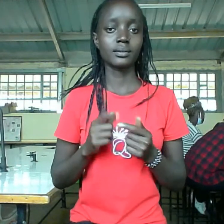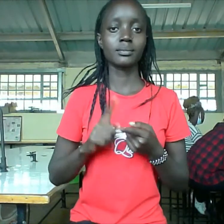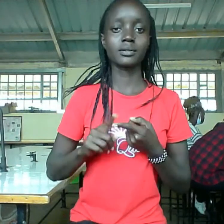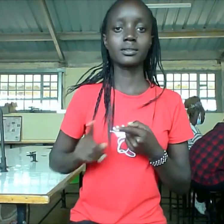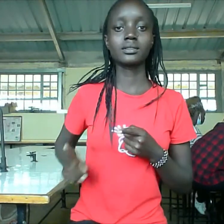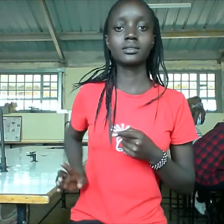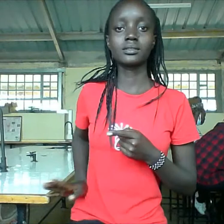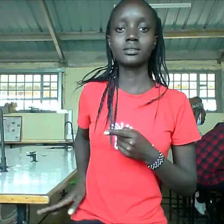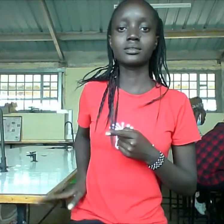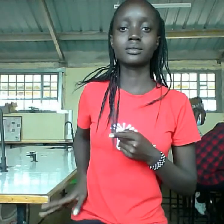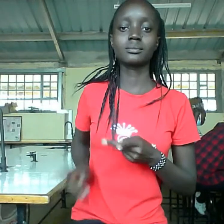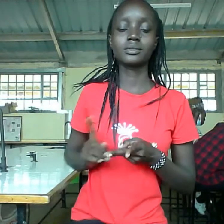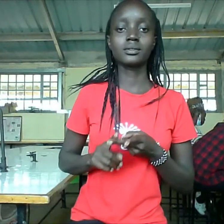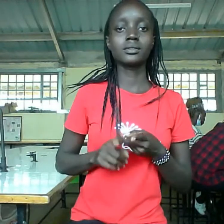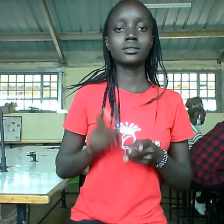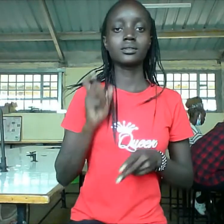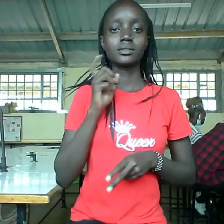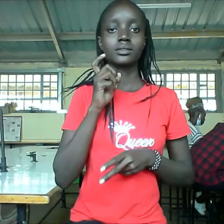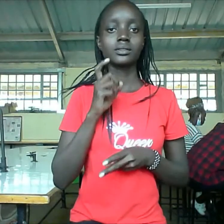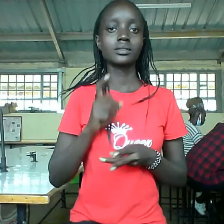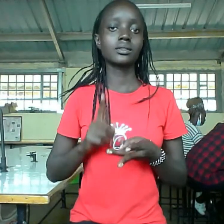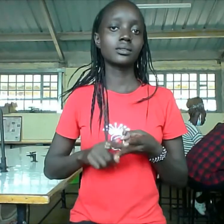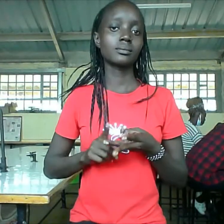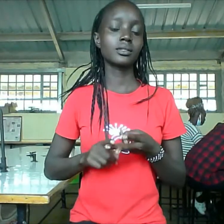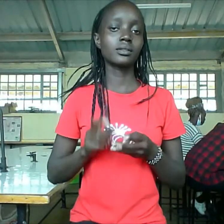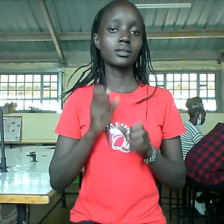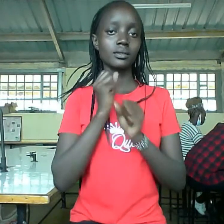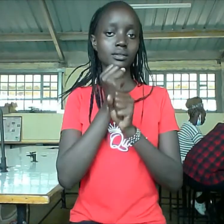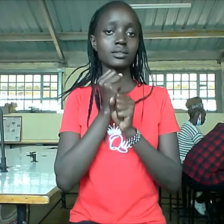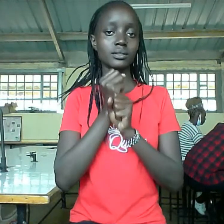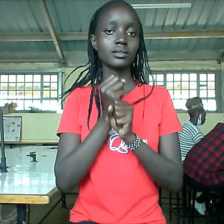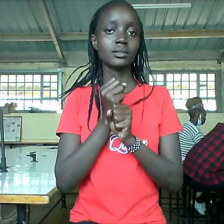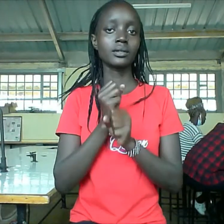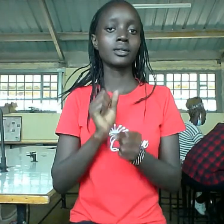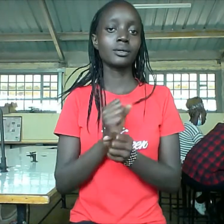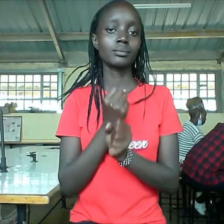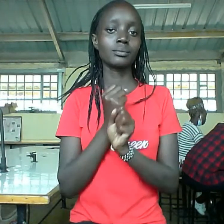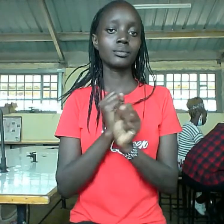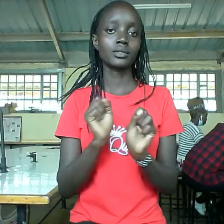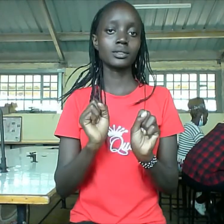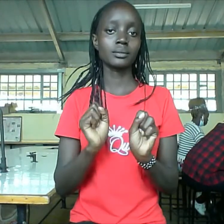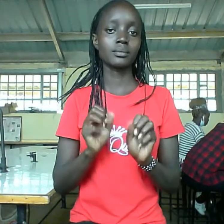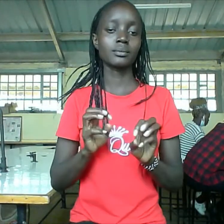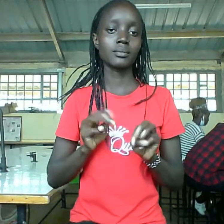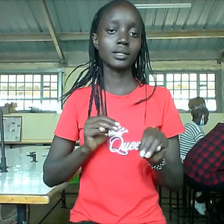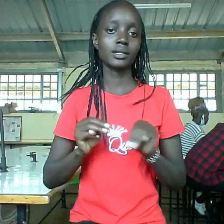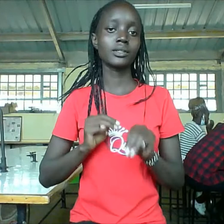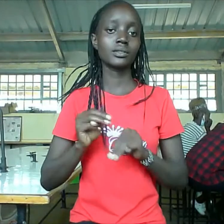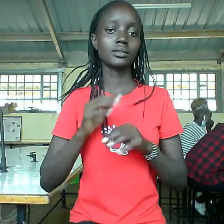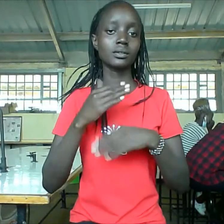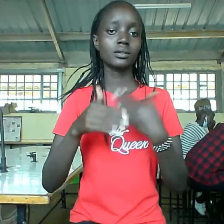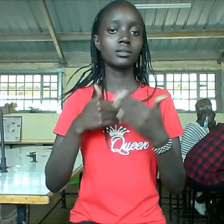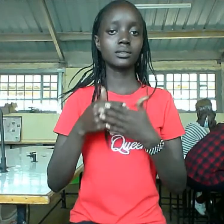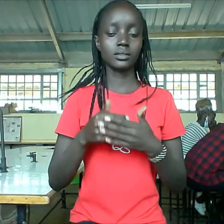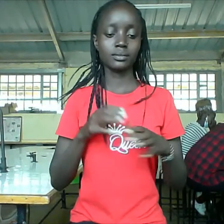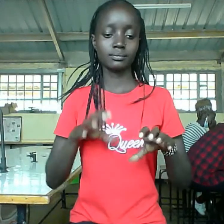chicken to horses. Of course, Isaac could never manage all animals alone.